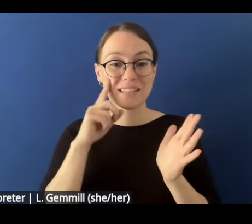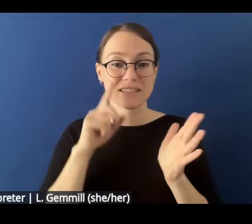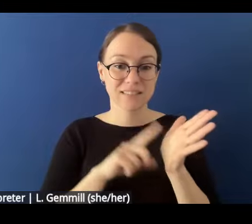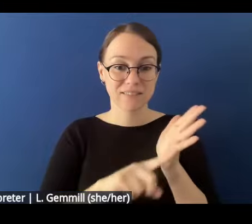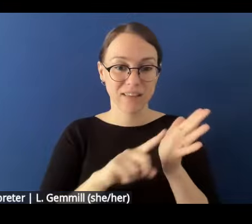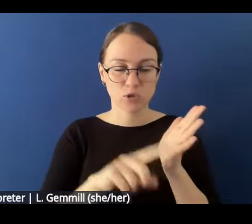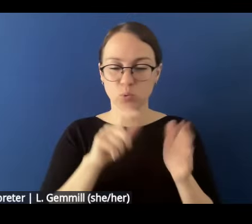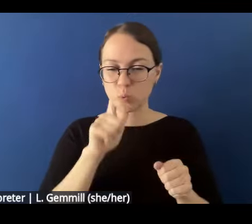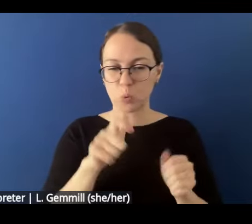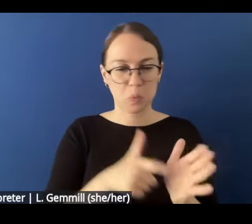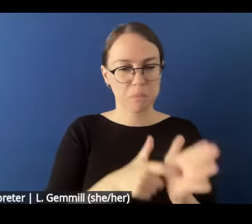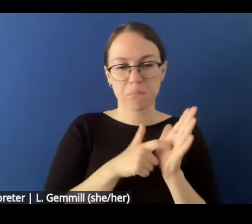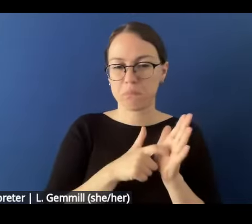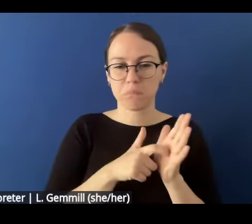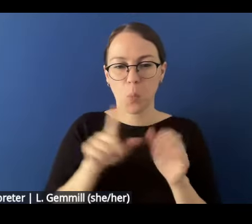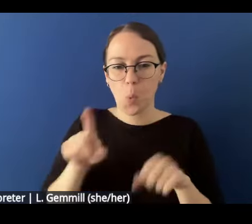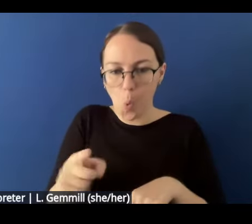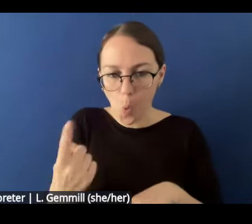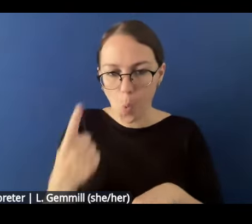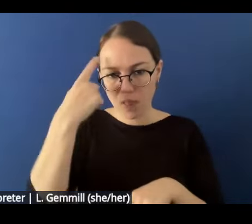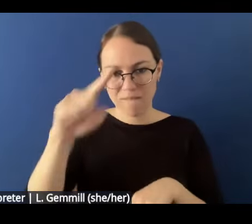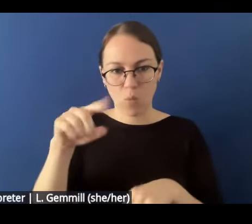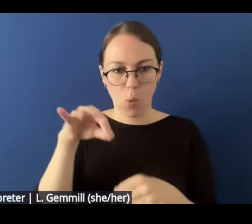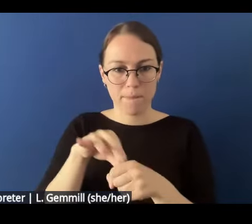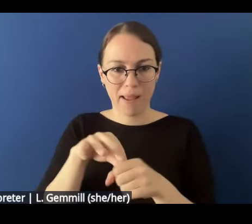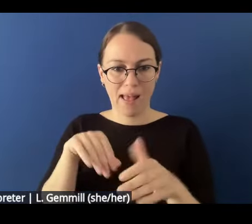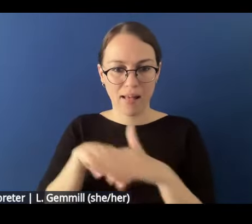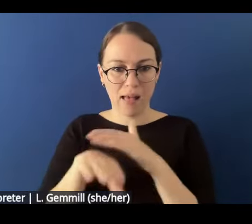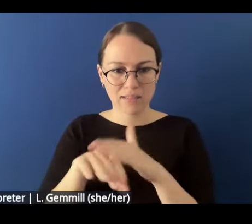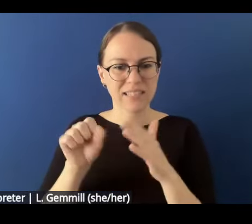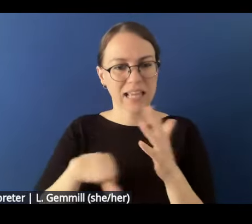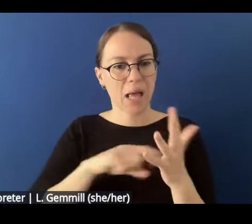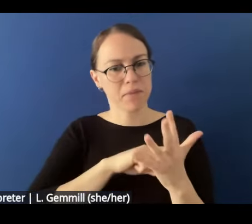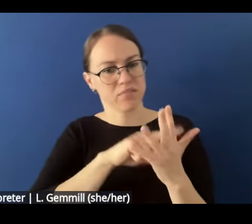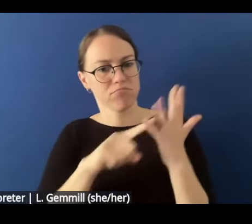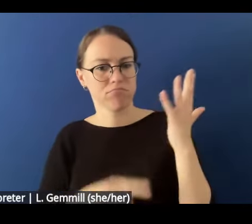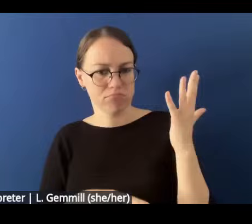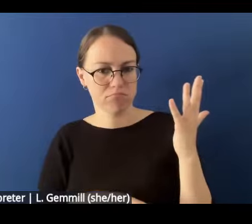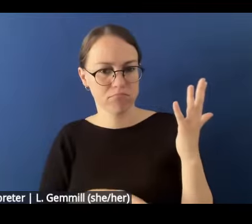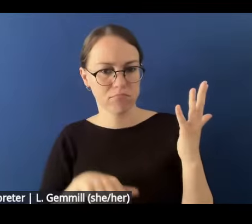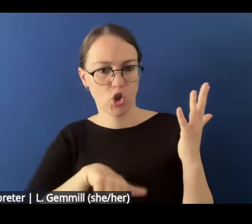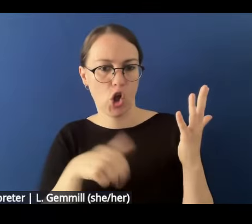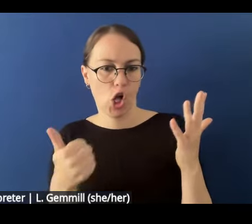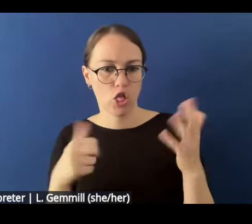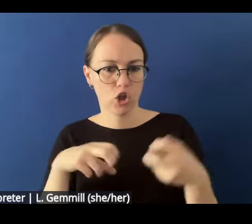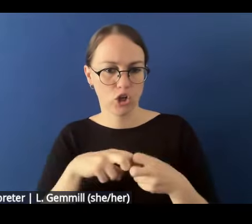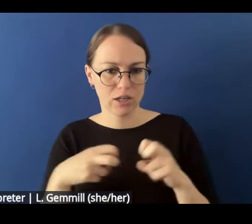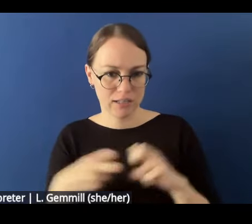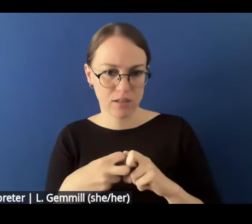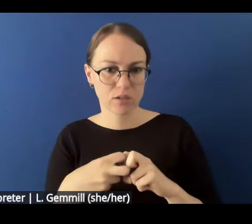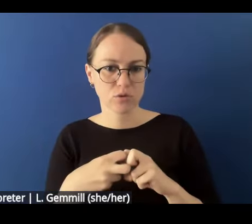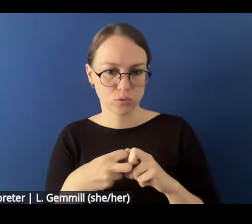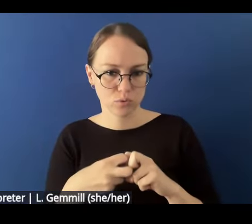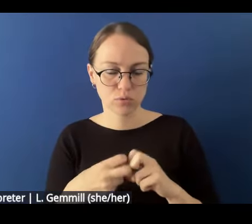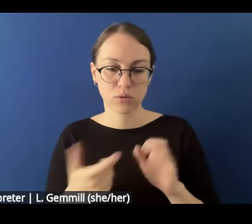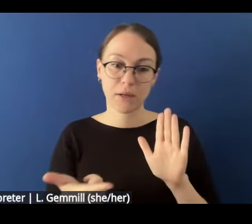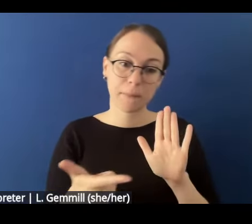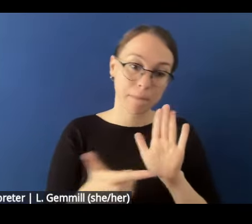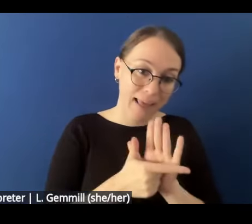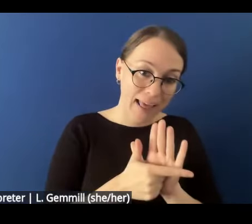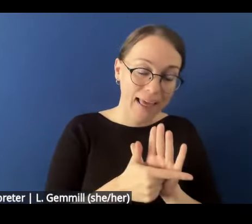for determining ballot access. It can also be for any one of those other 4 issues, for us banning circulator or